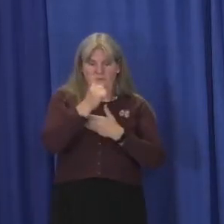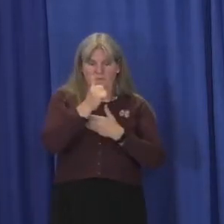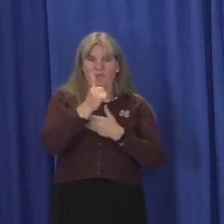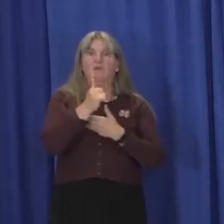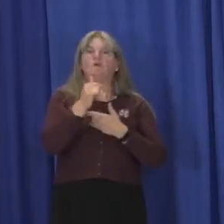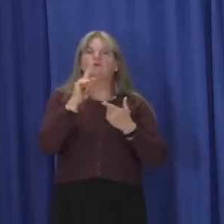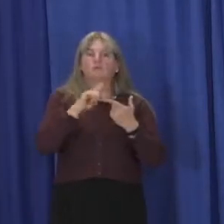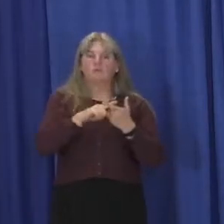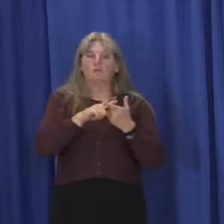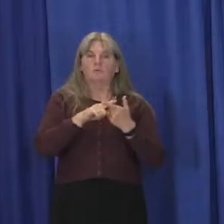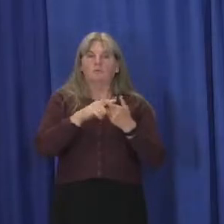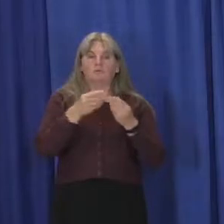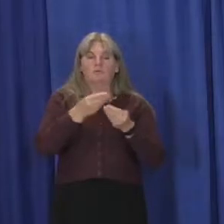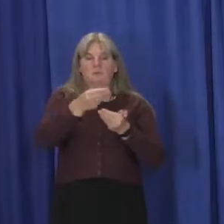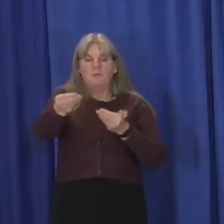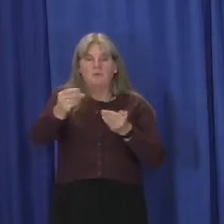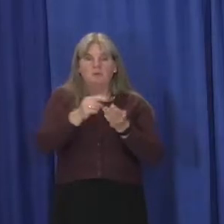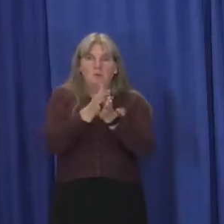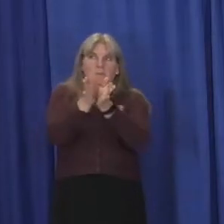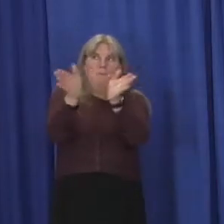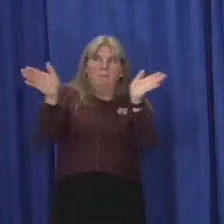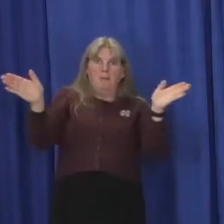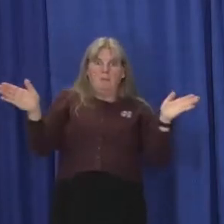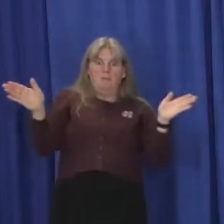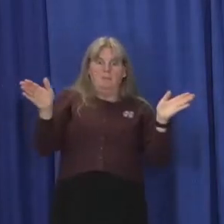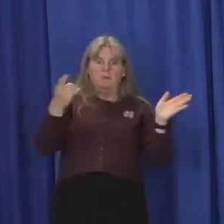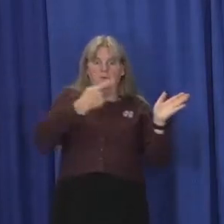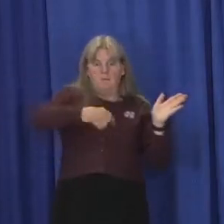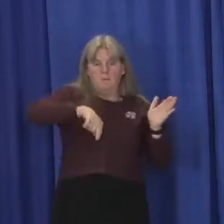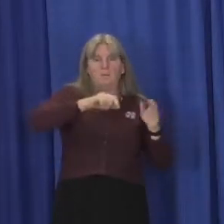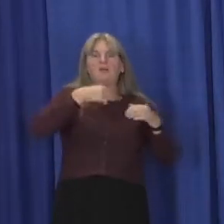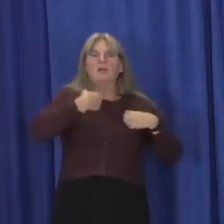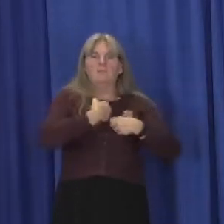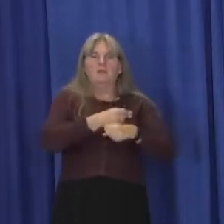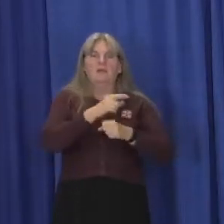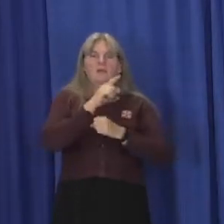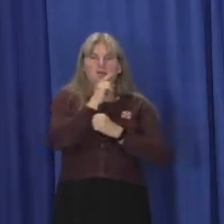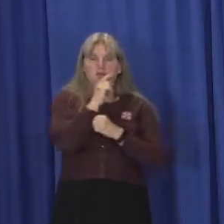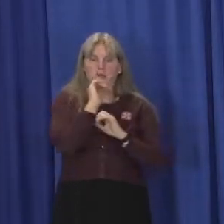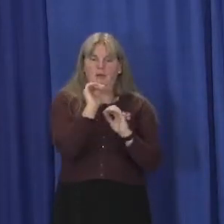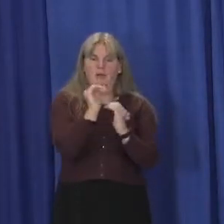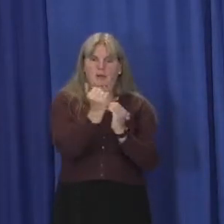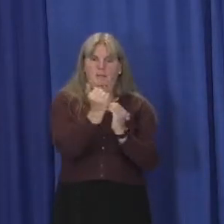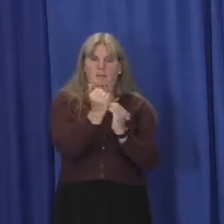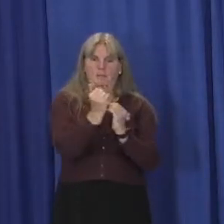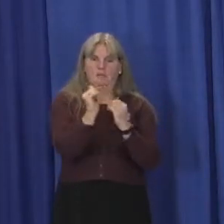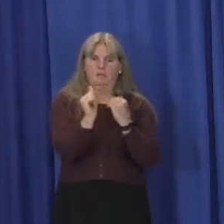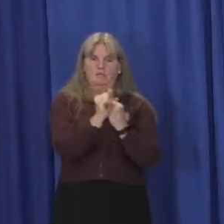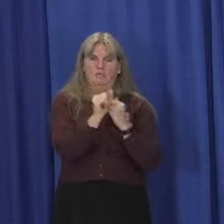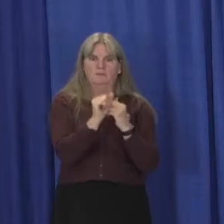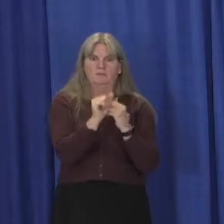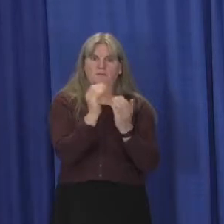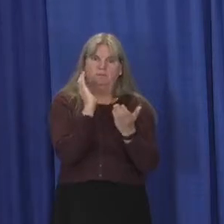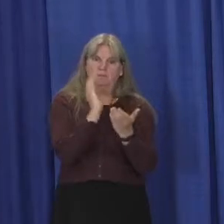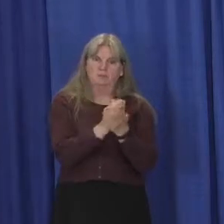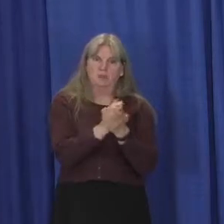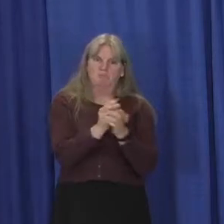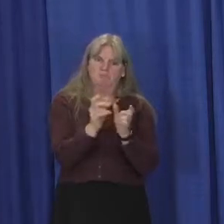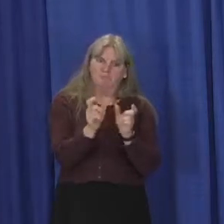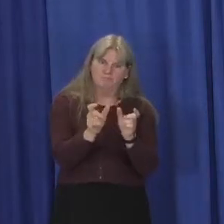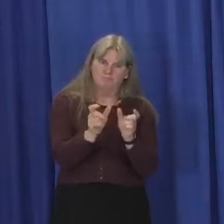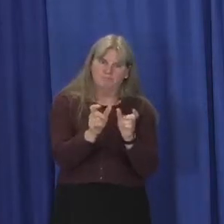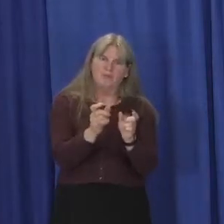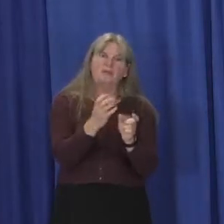public, then we can ensure that that risk of transmission is stopped, and we can